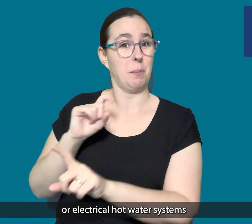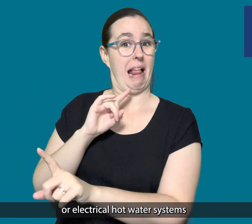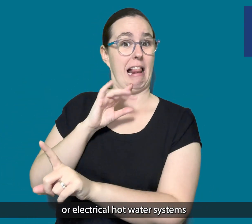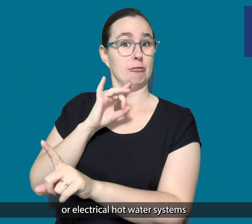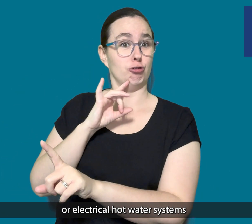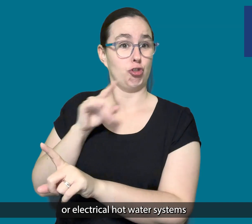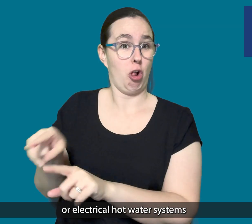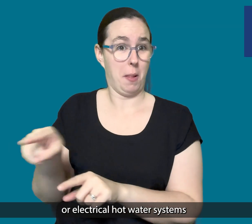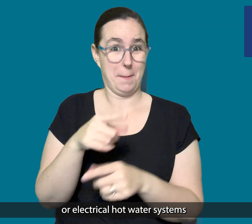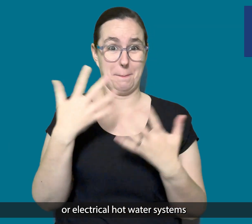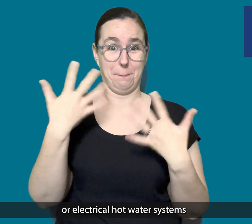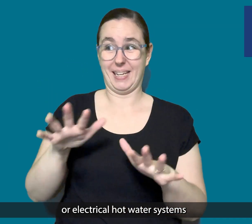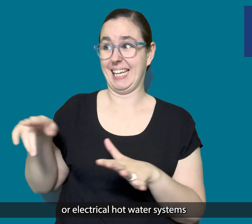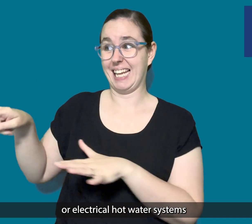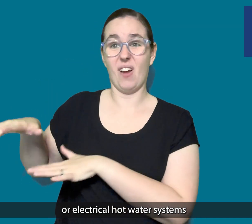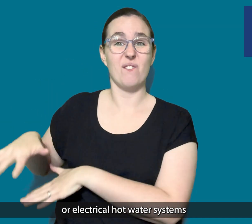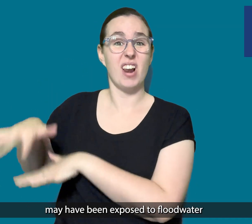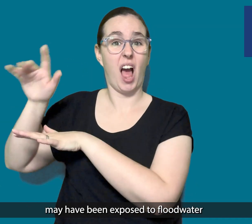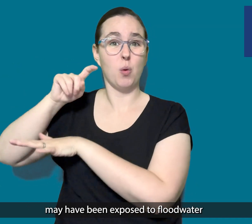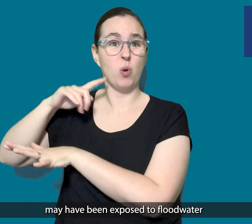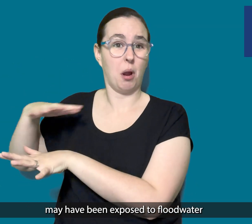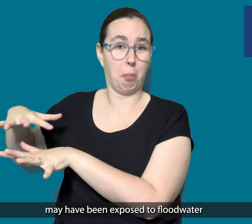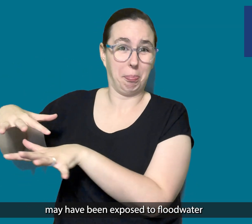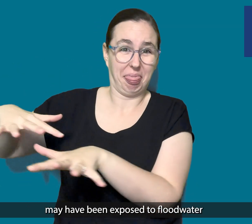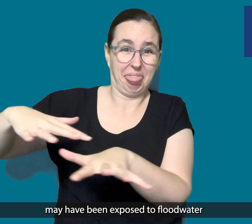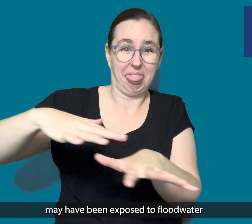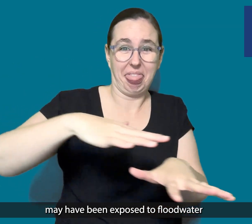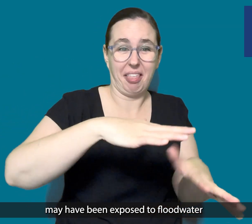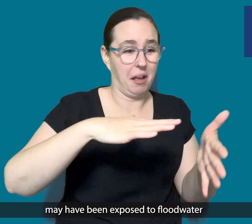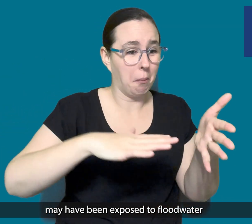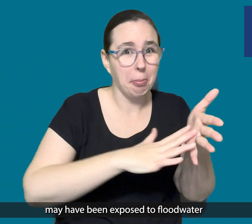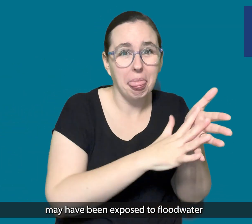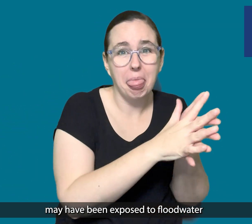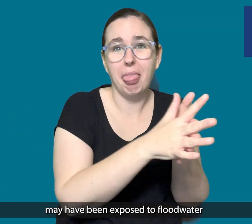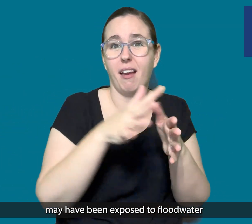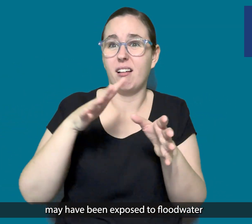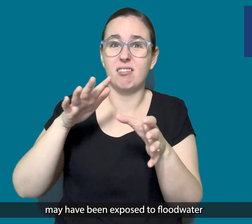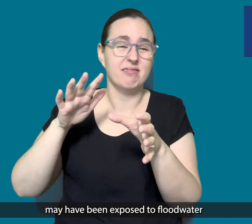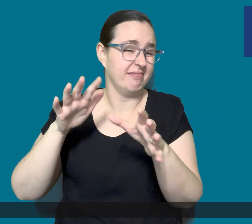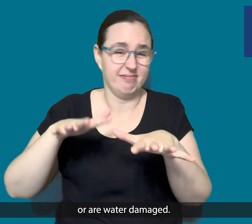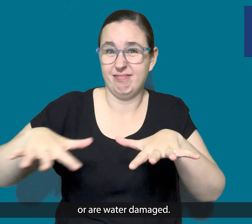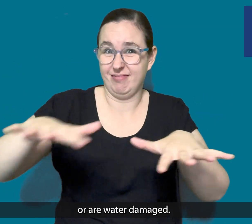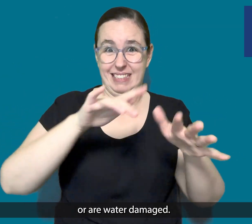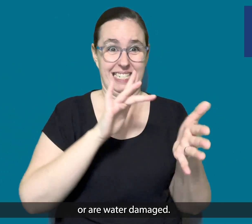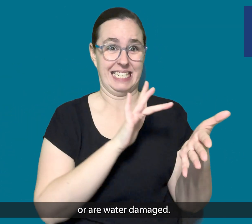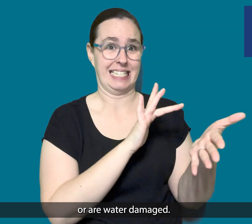electrical hot water systems may have been exposed to floodwater or are water